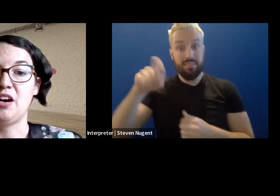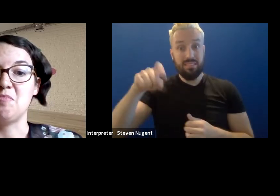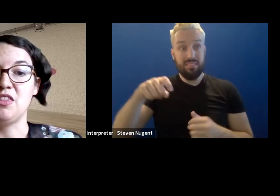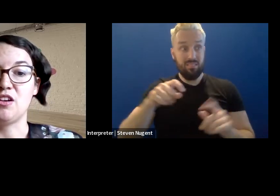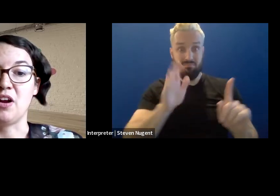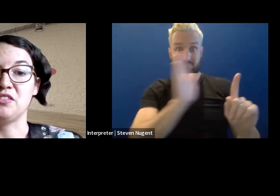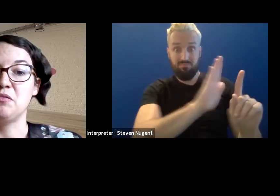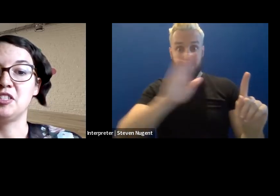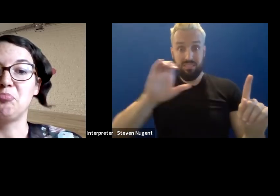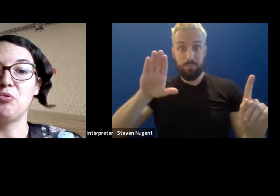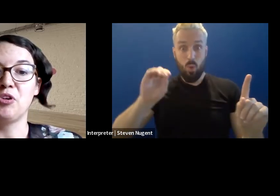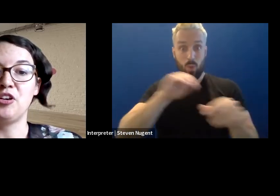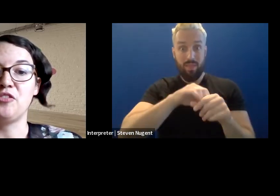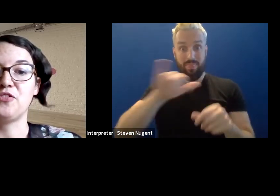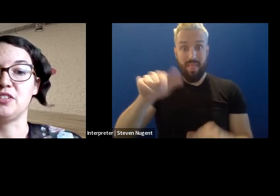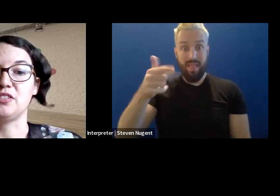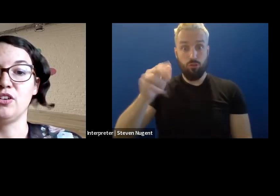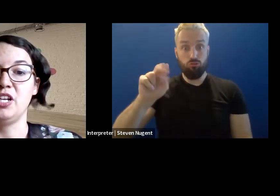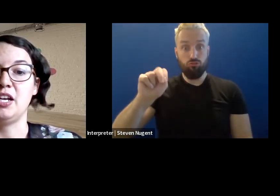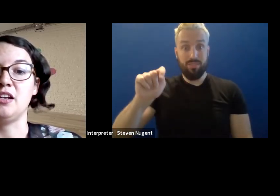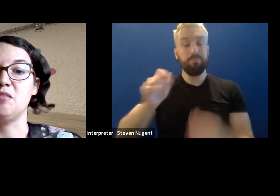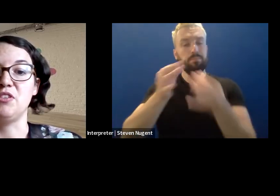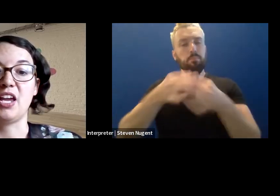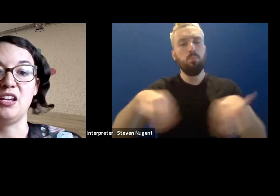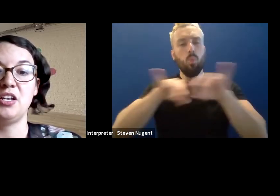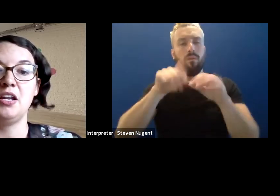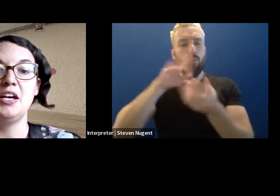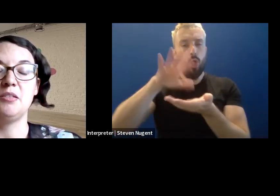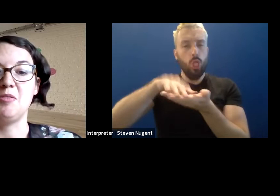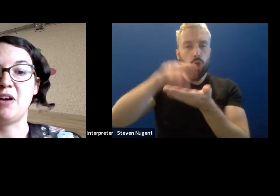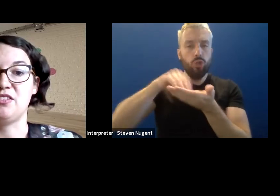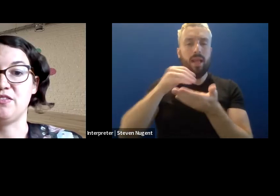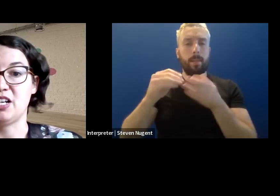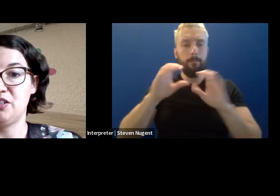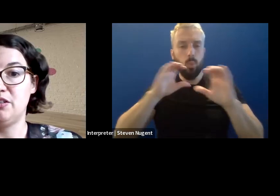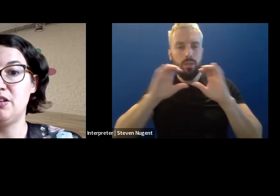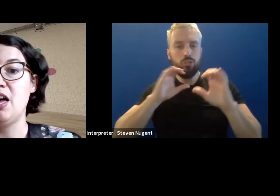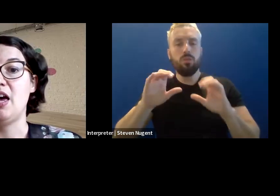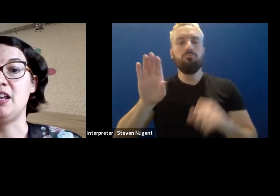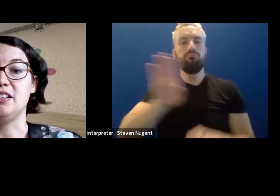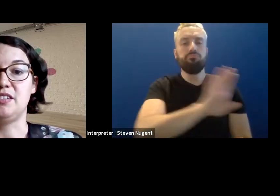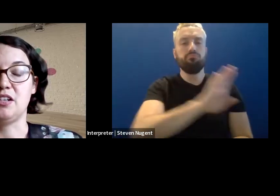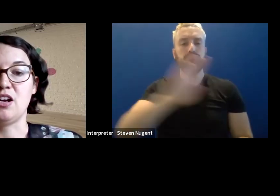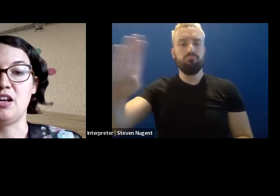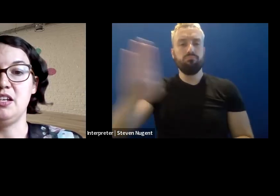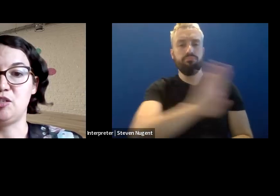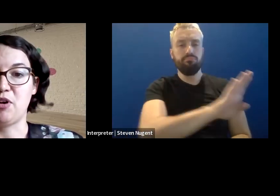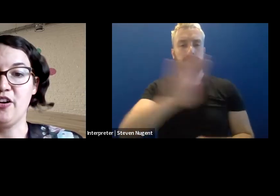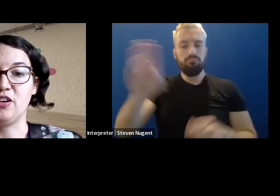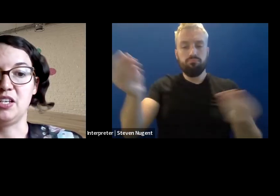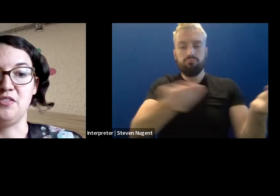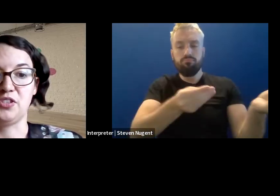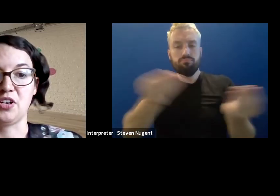CBOs in the grant. So it's important for this learning and communication to be bidirectional and consider